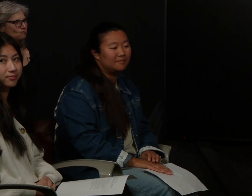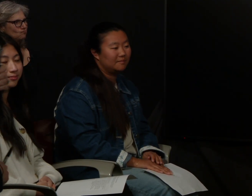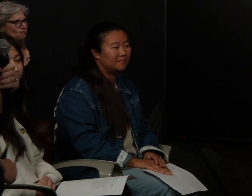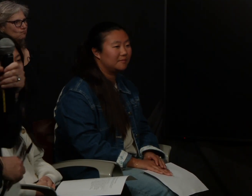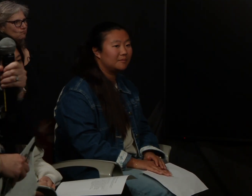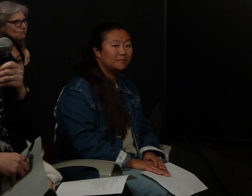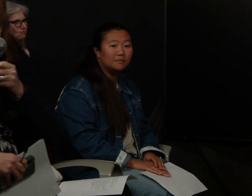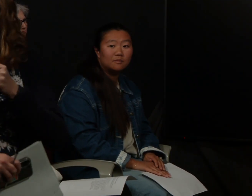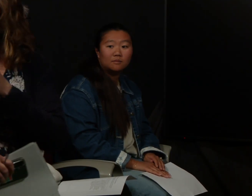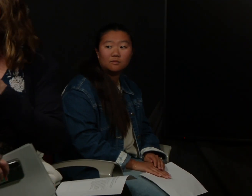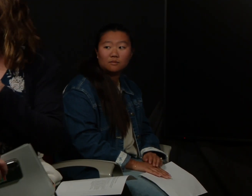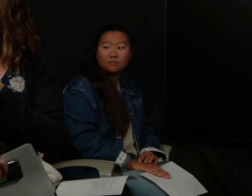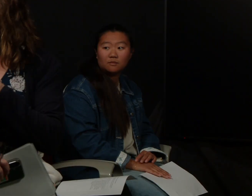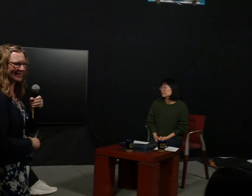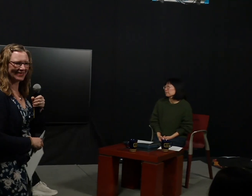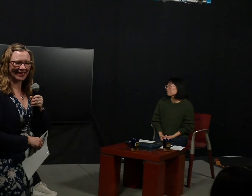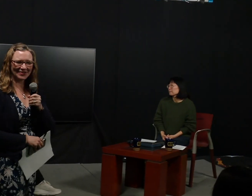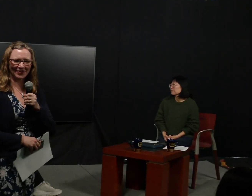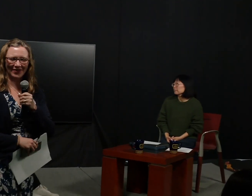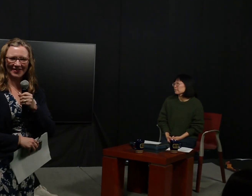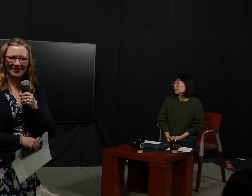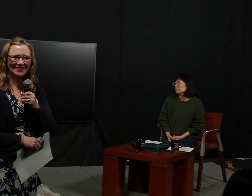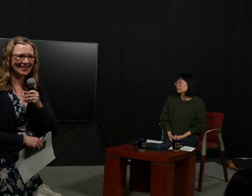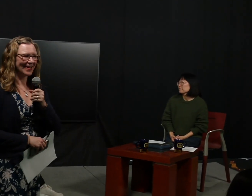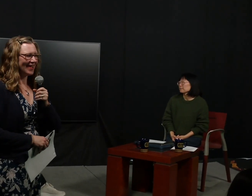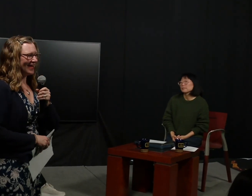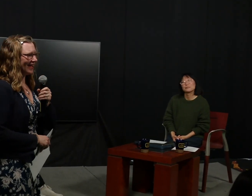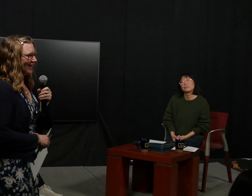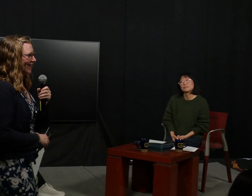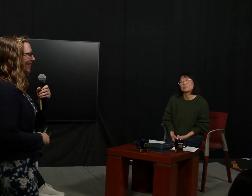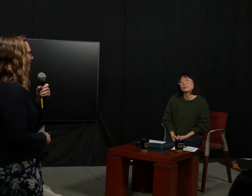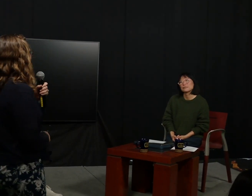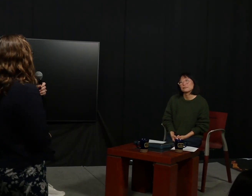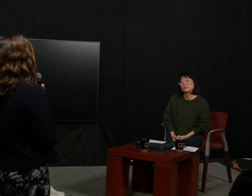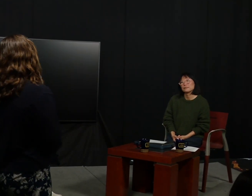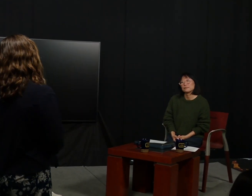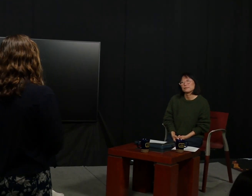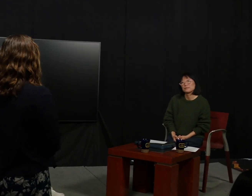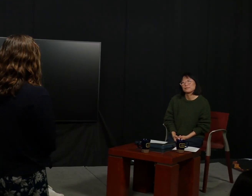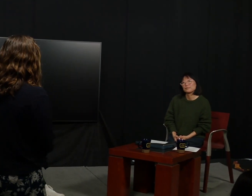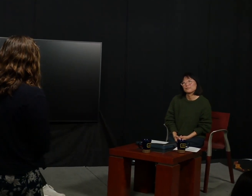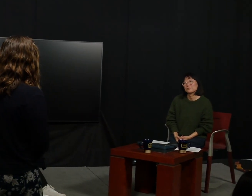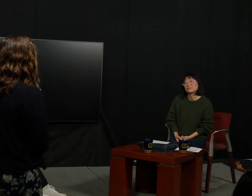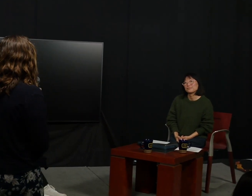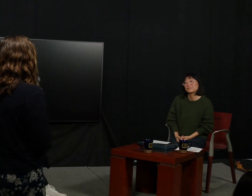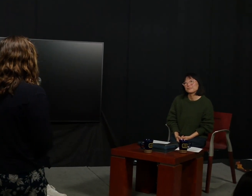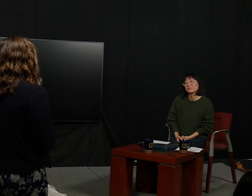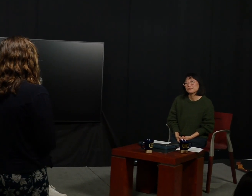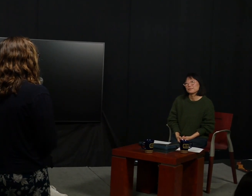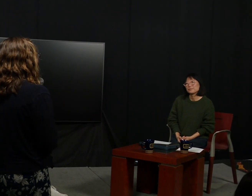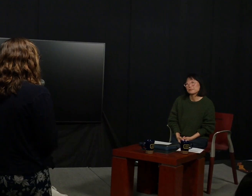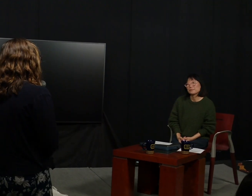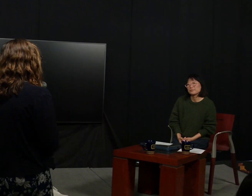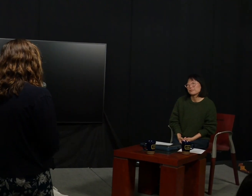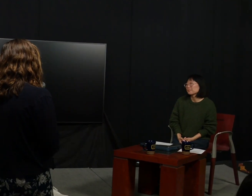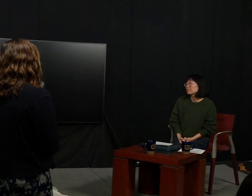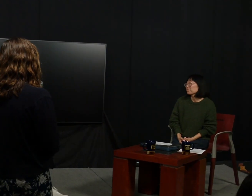and our audience. And thank you for the fantastic readings and really